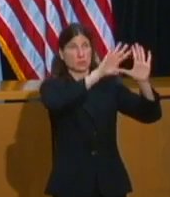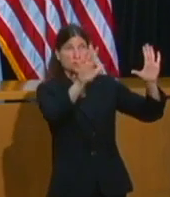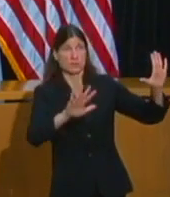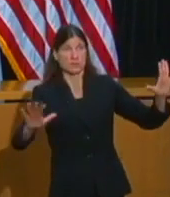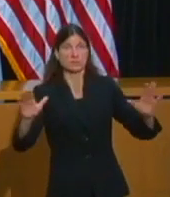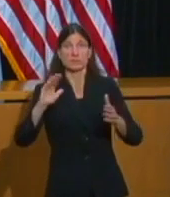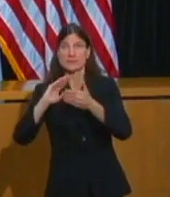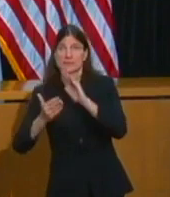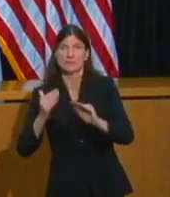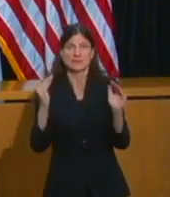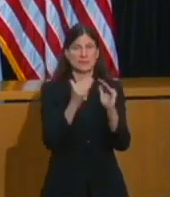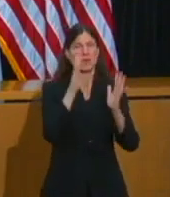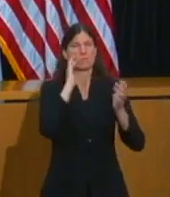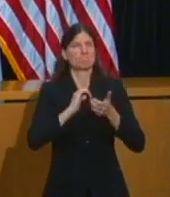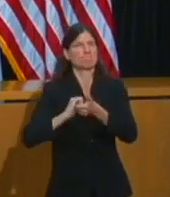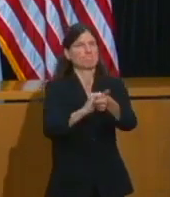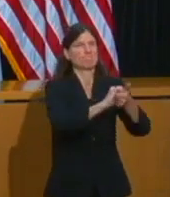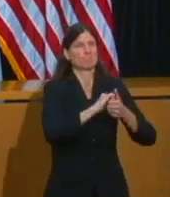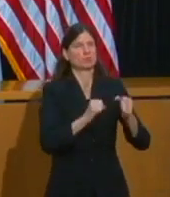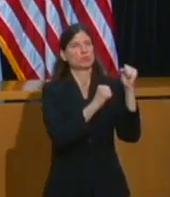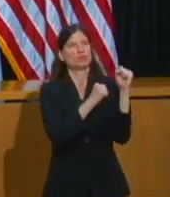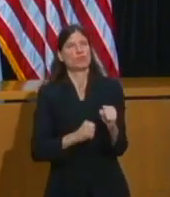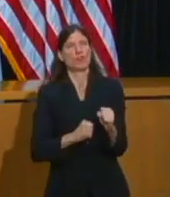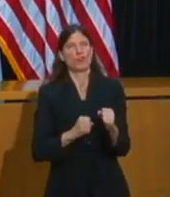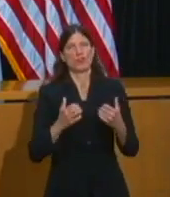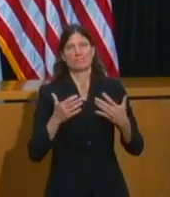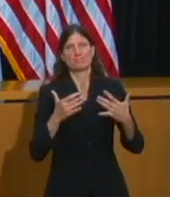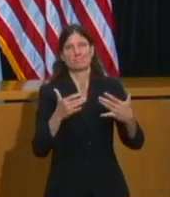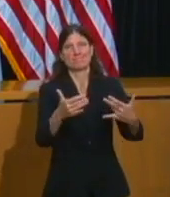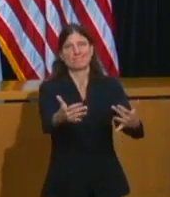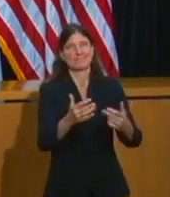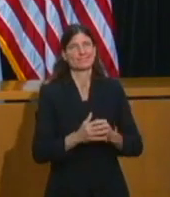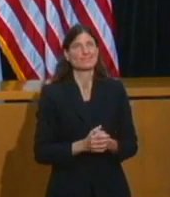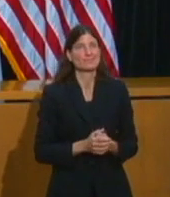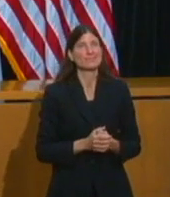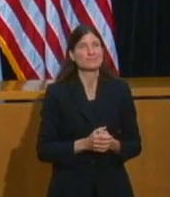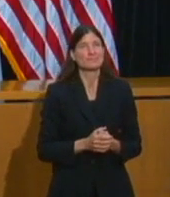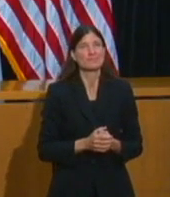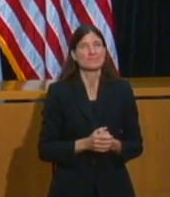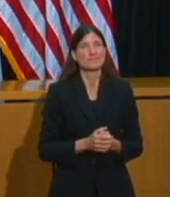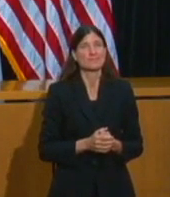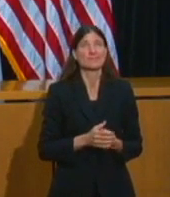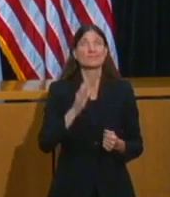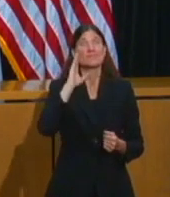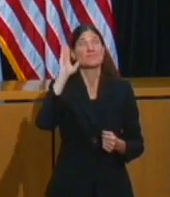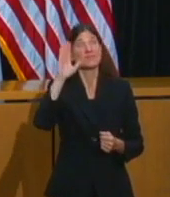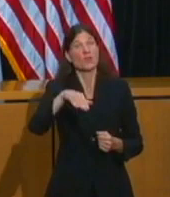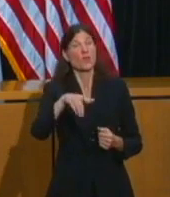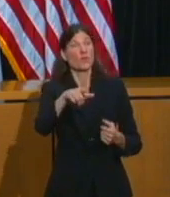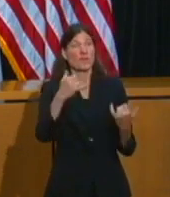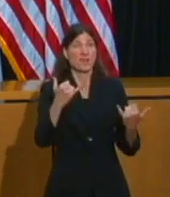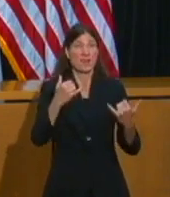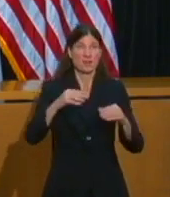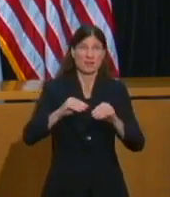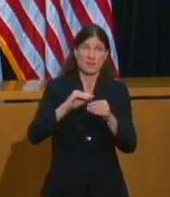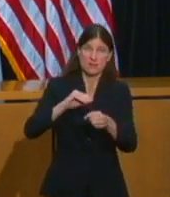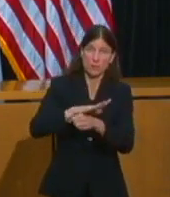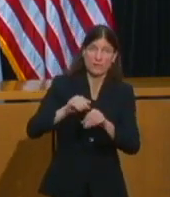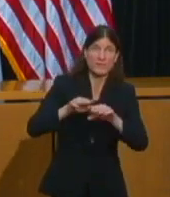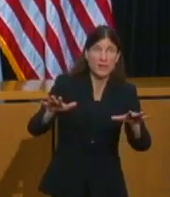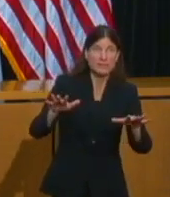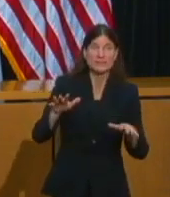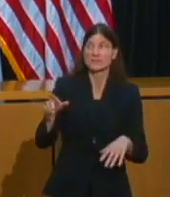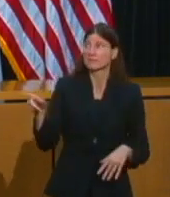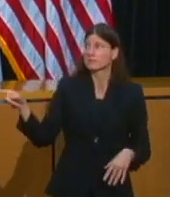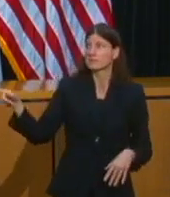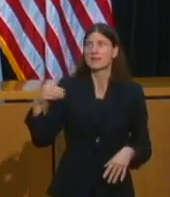Balancing life in a pandemic has been challenging for all of us. And as the mother of two teenagers, I do a